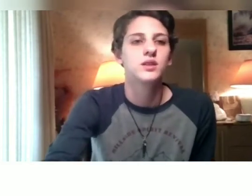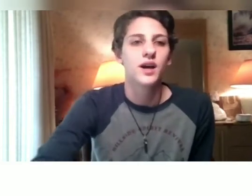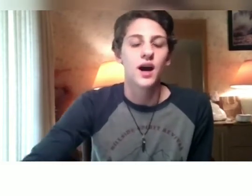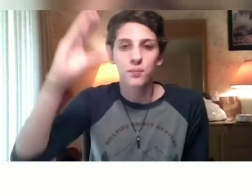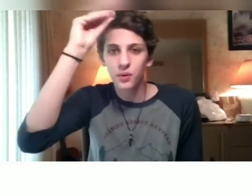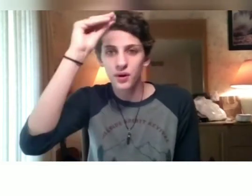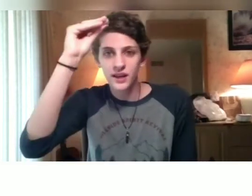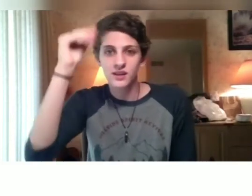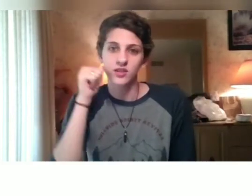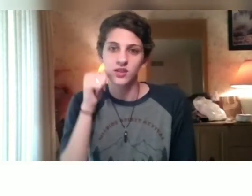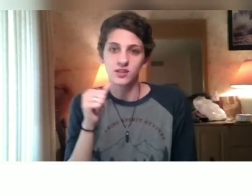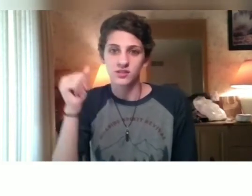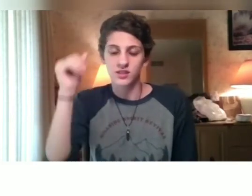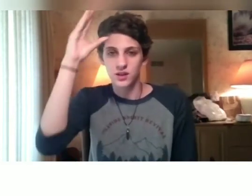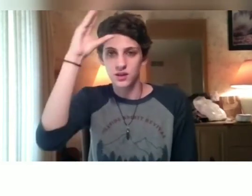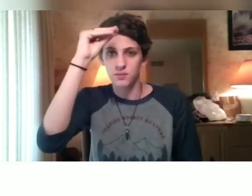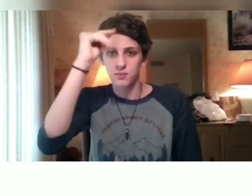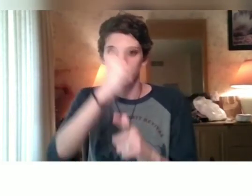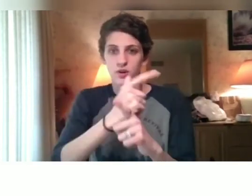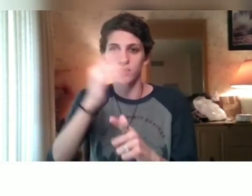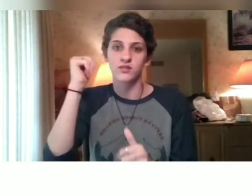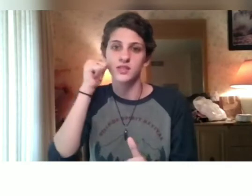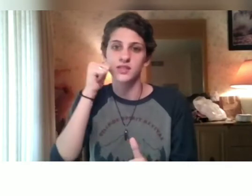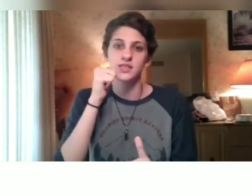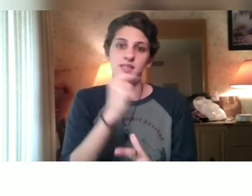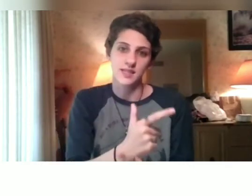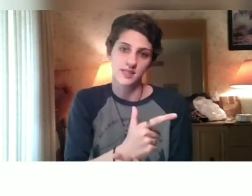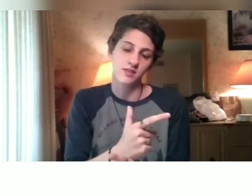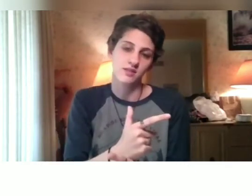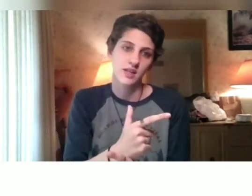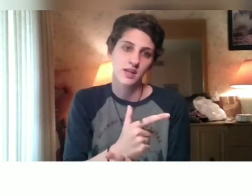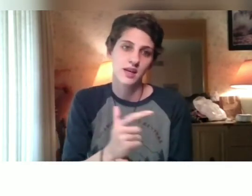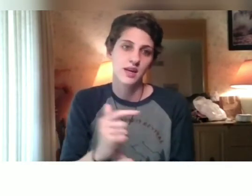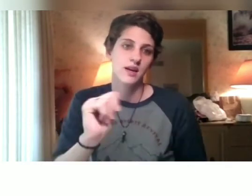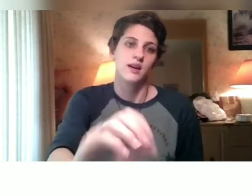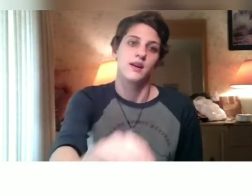So we got boy, girl, brother, sister.